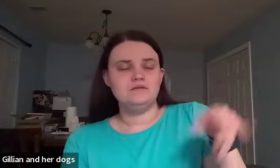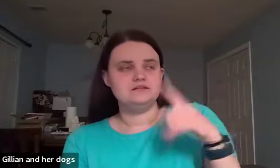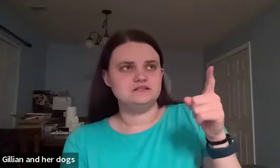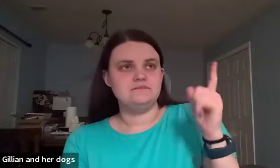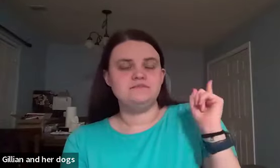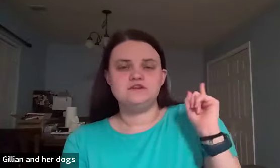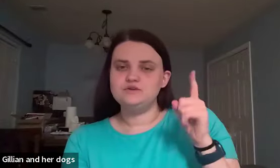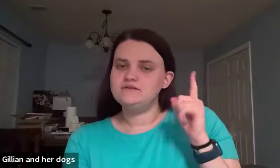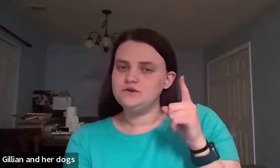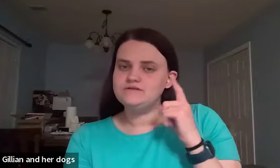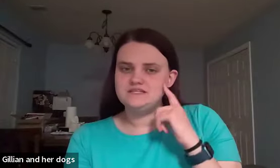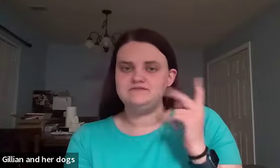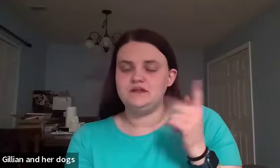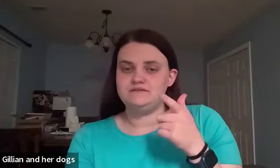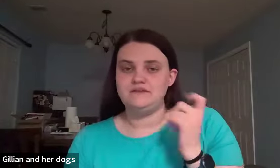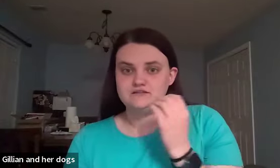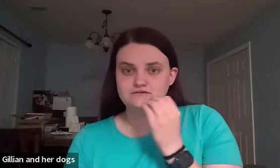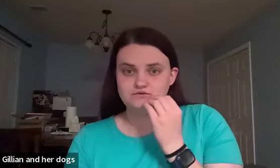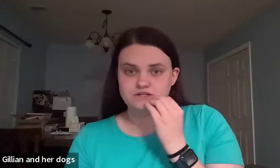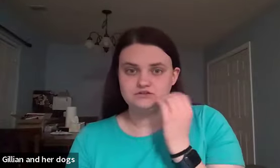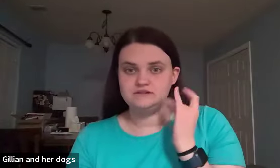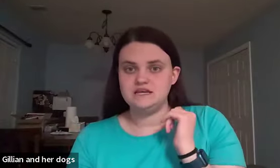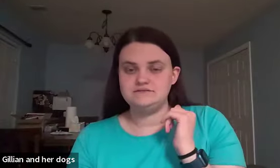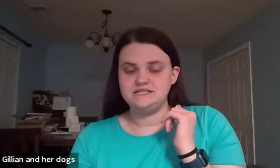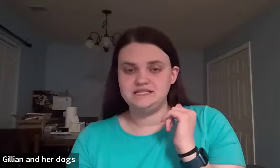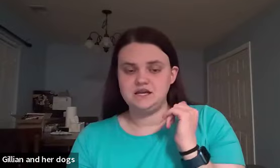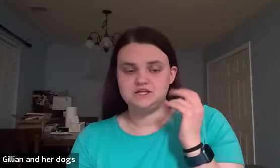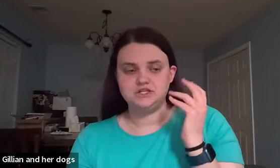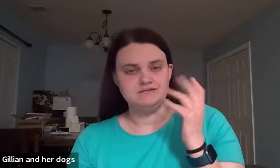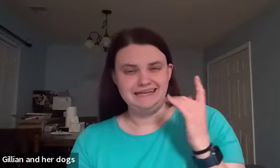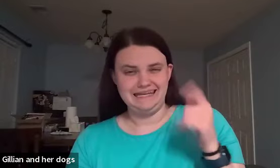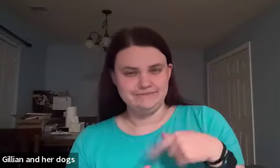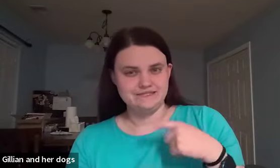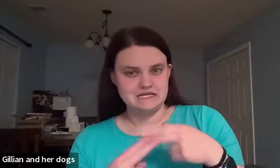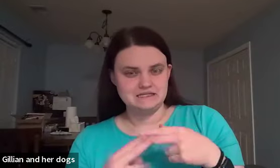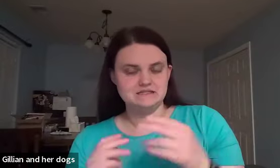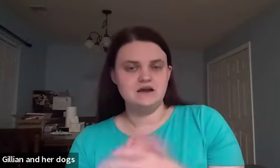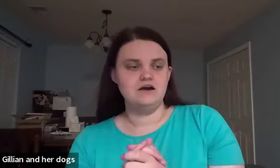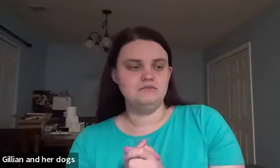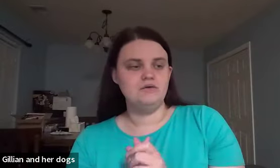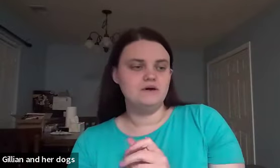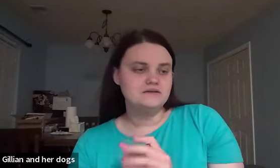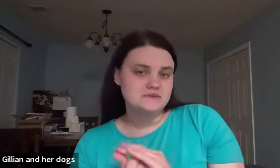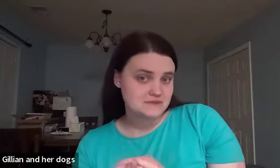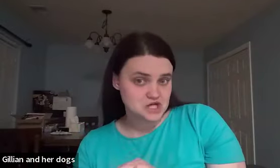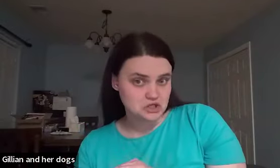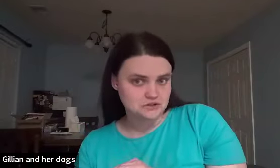What I was gonna say, there's only a few I've seen for like fast food restaurants that I've seen actually have like name signs. One of them is